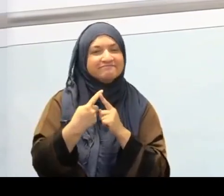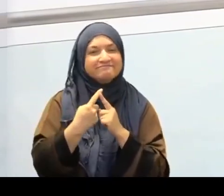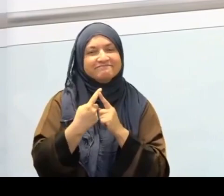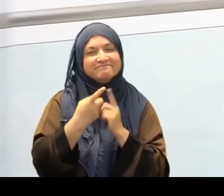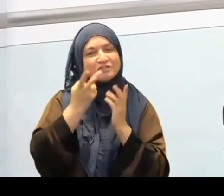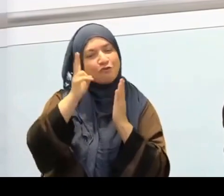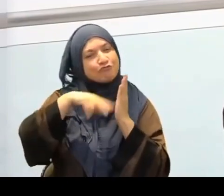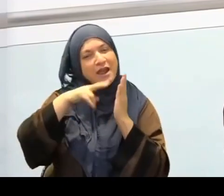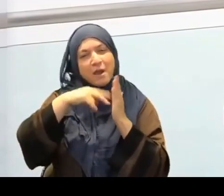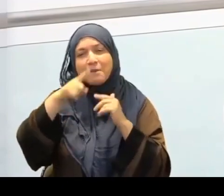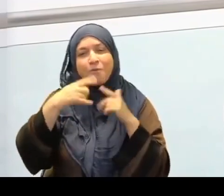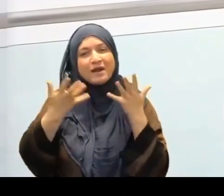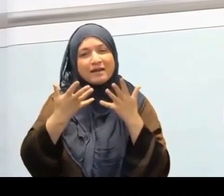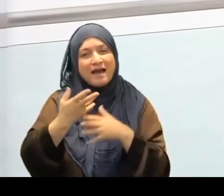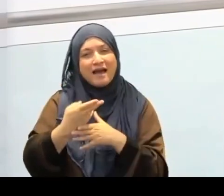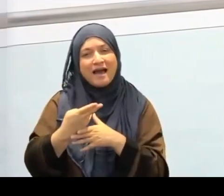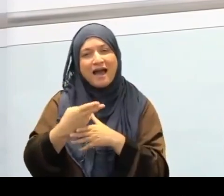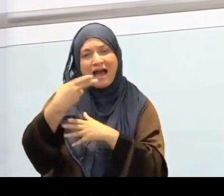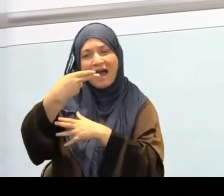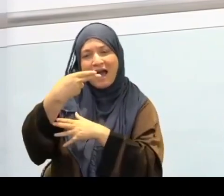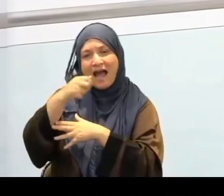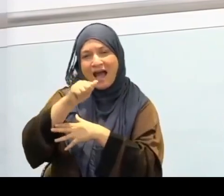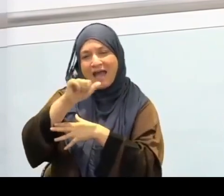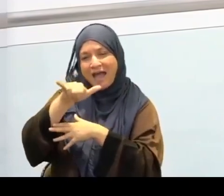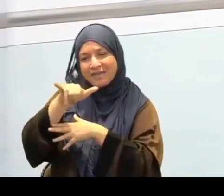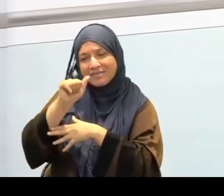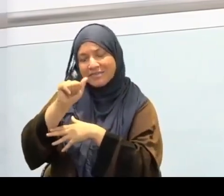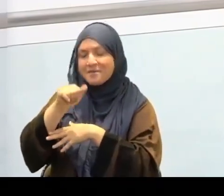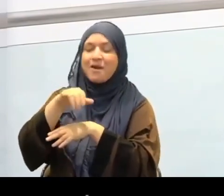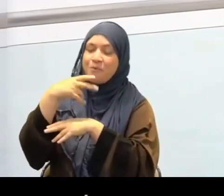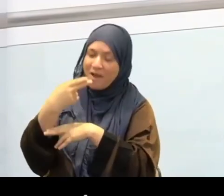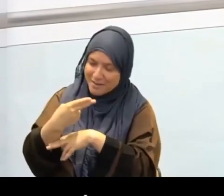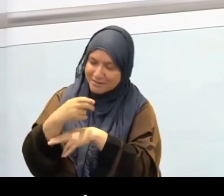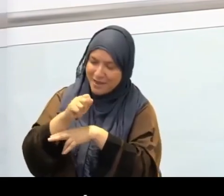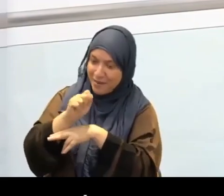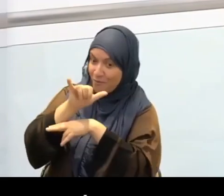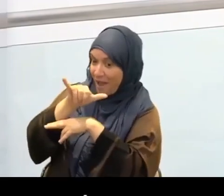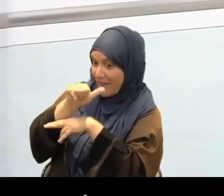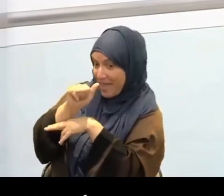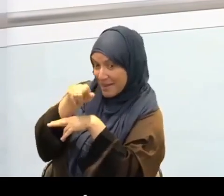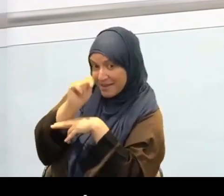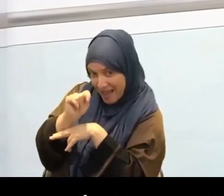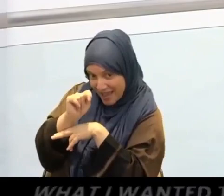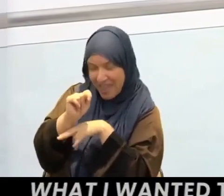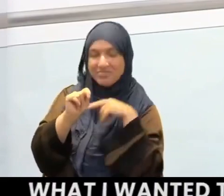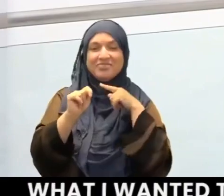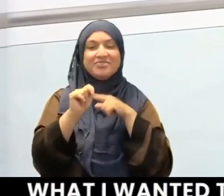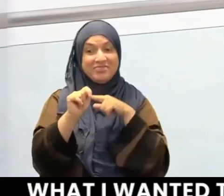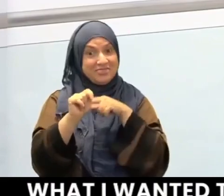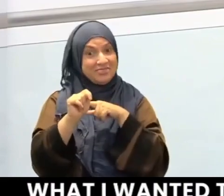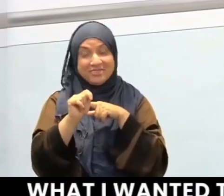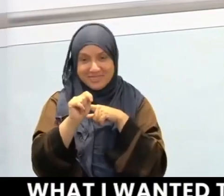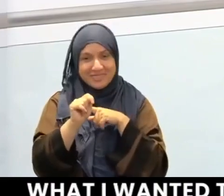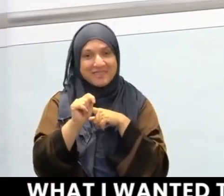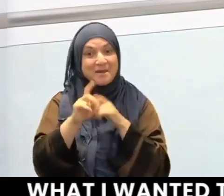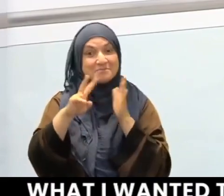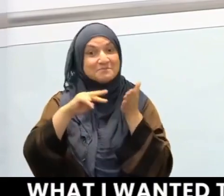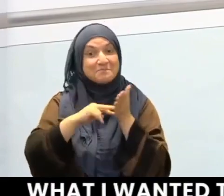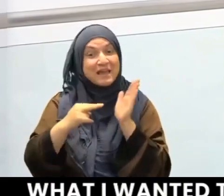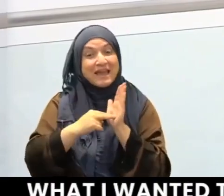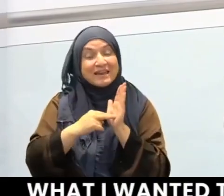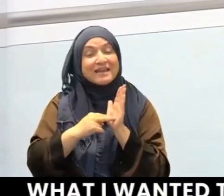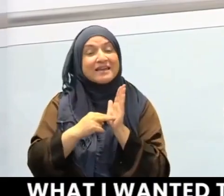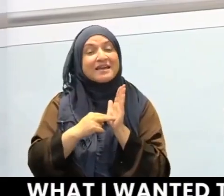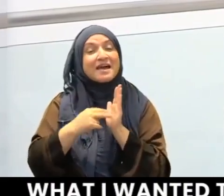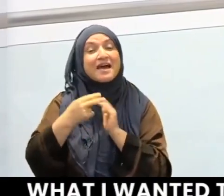that paper is how to cultivate haya, which with the time of the khutbah, I won't be able to get too deeply into that. What I wanted to talk about instead